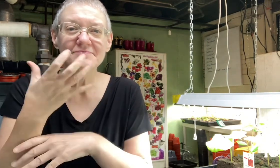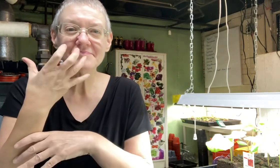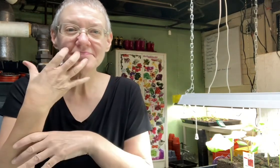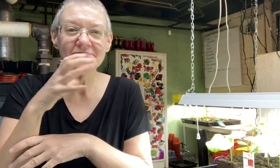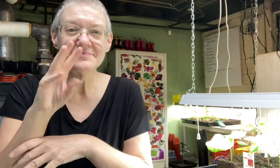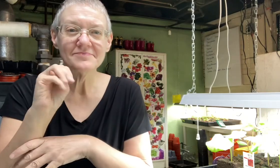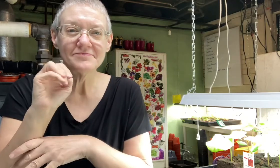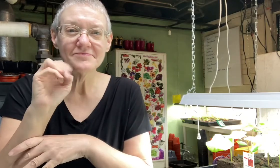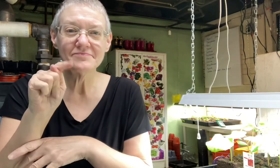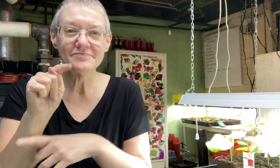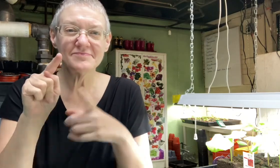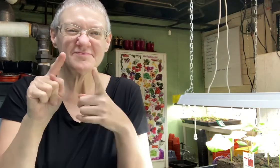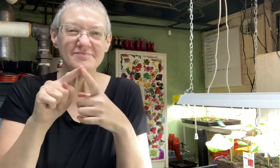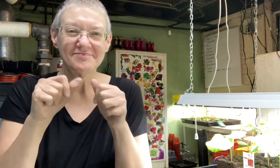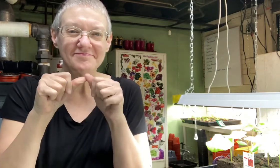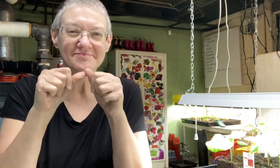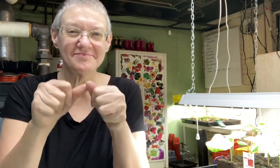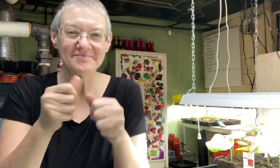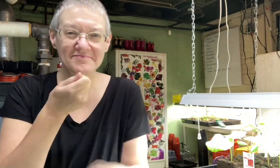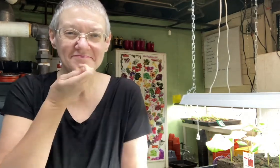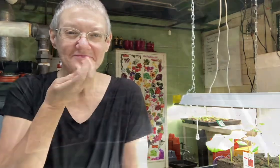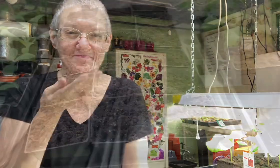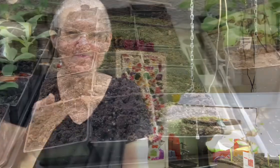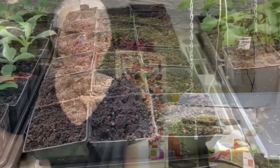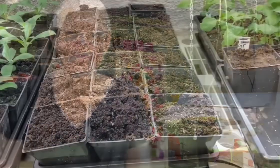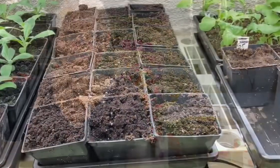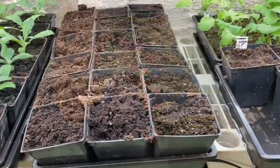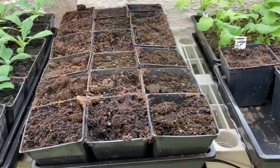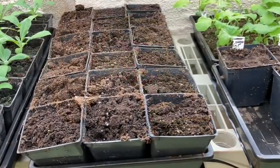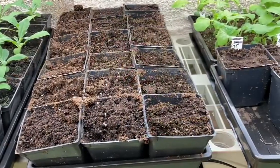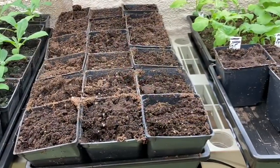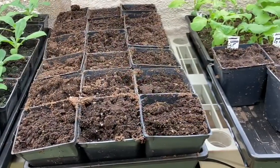And I've left them on the heat mat to keep the soil warm.